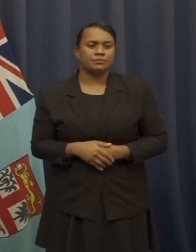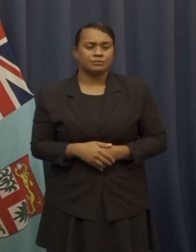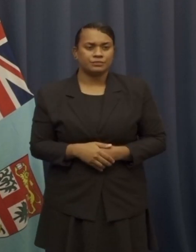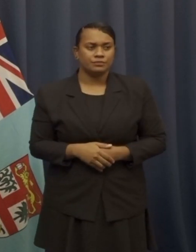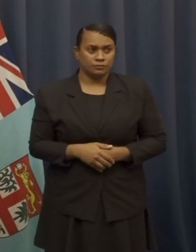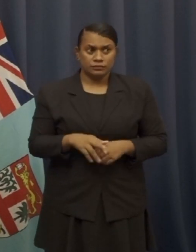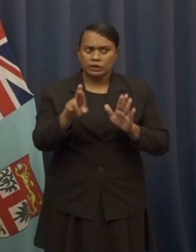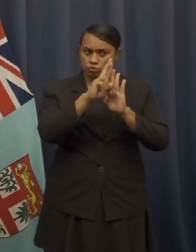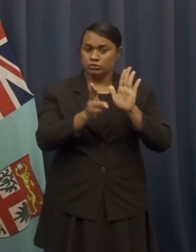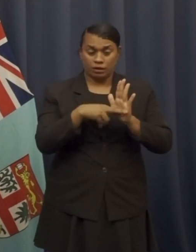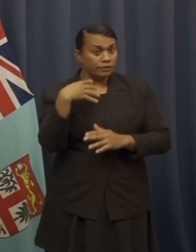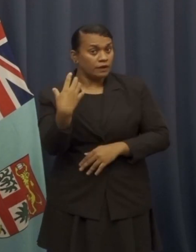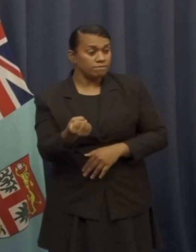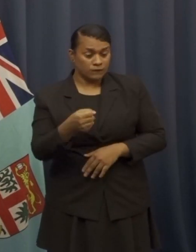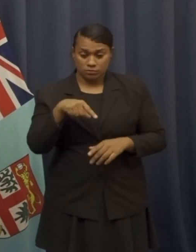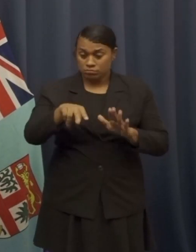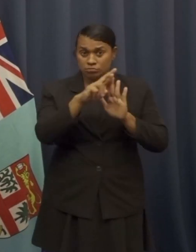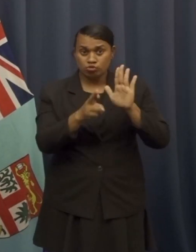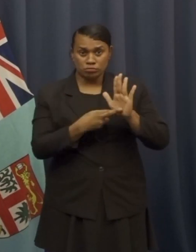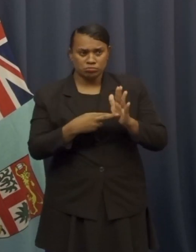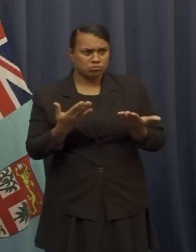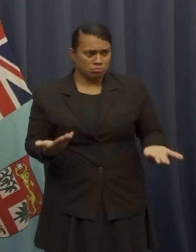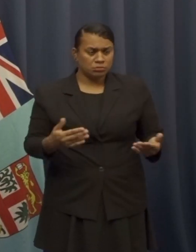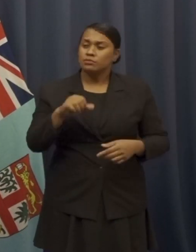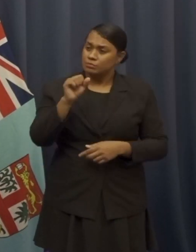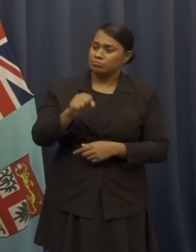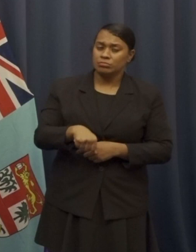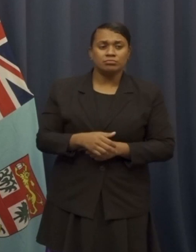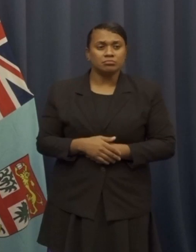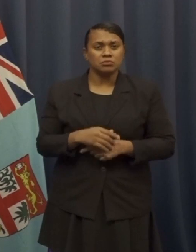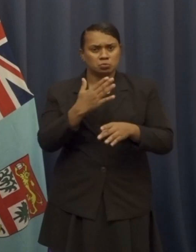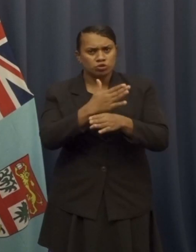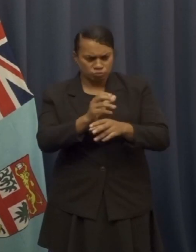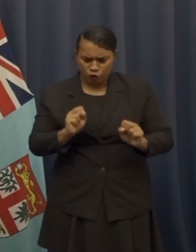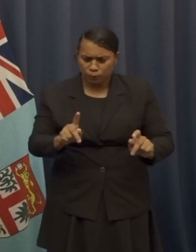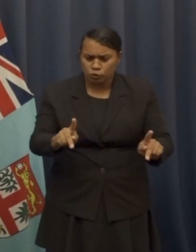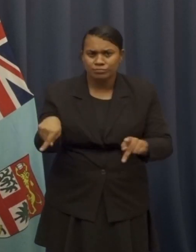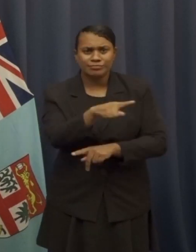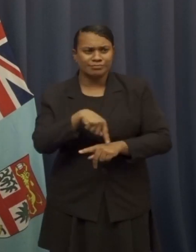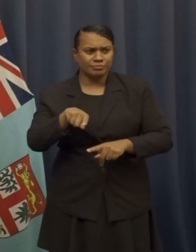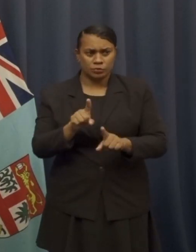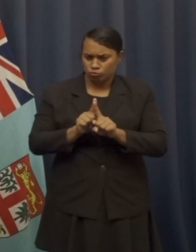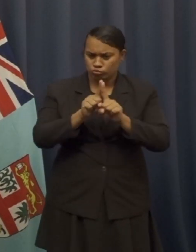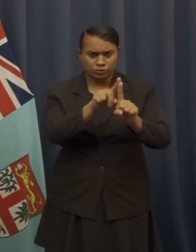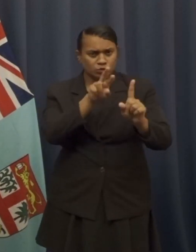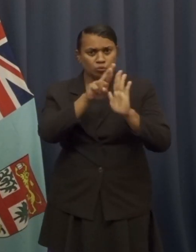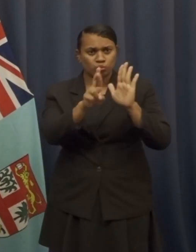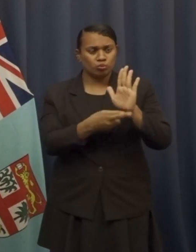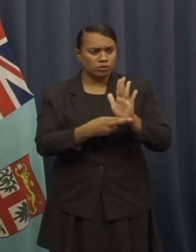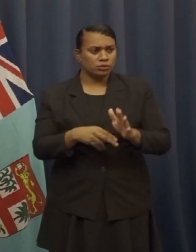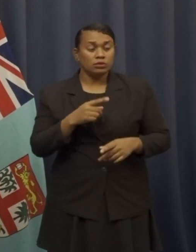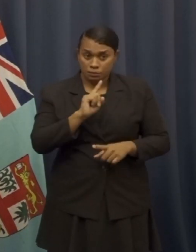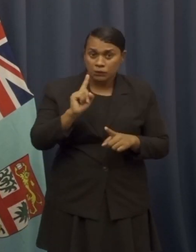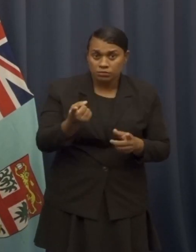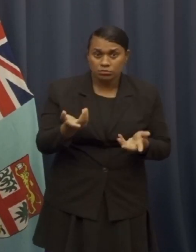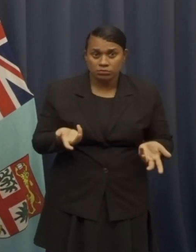place. Those confinement measures are actually working well. Of course, there have been the initial period where some people who